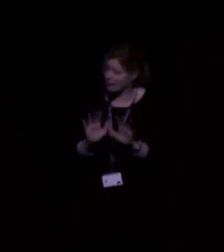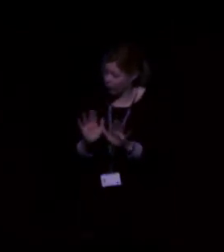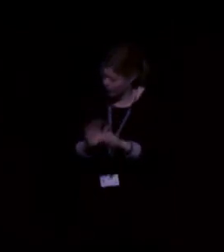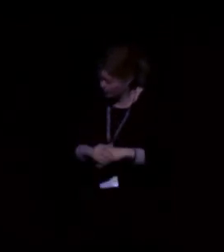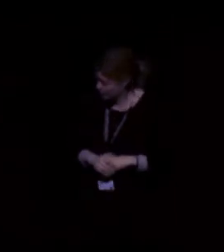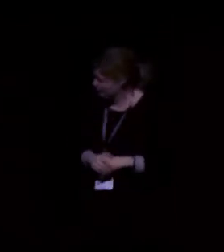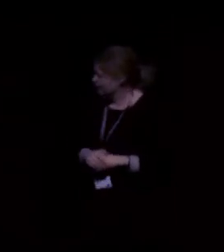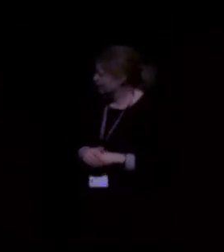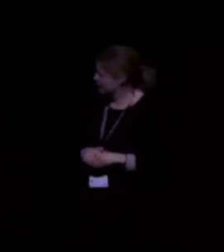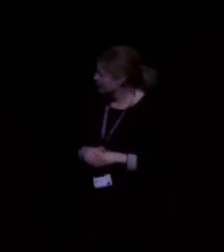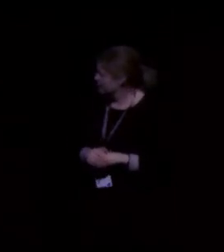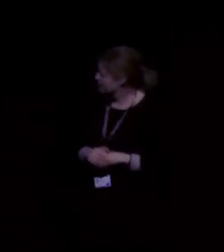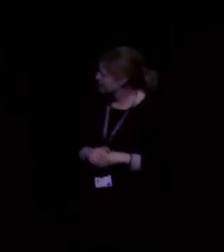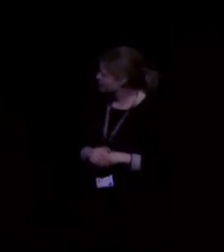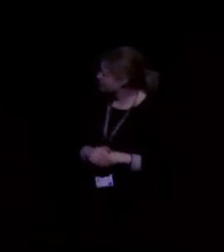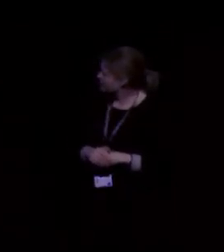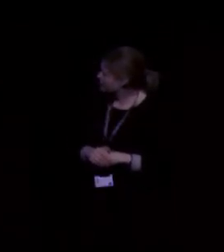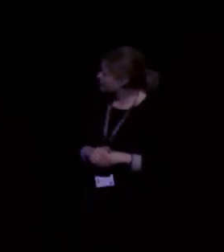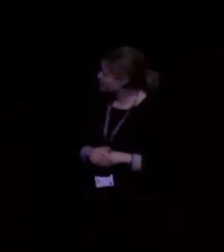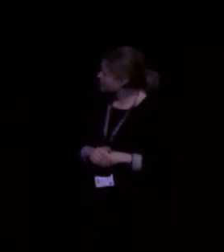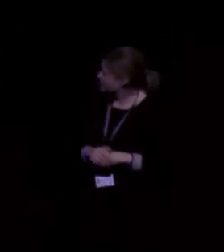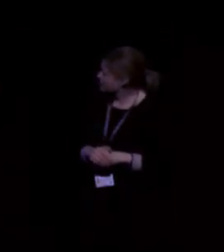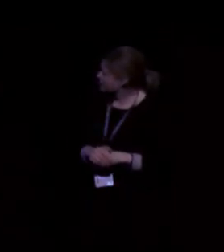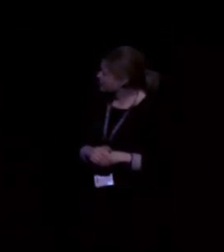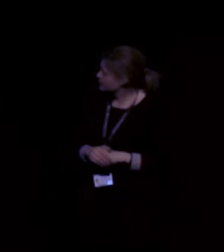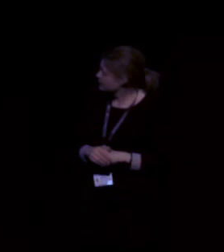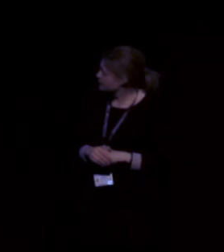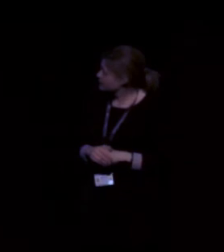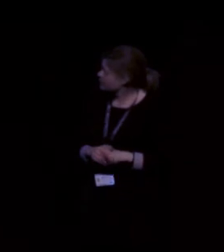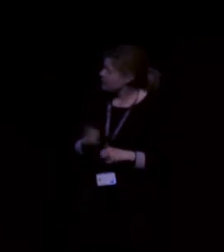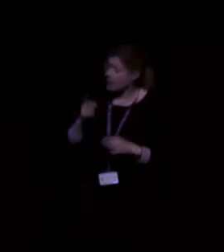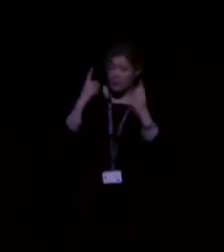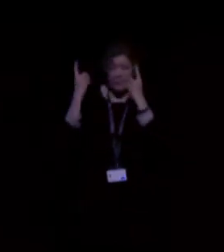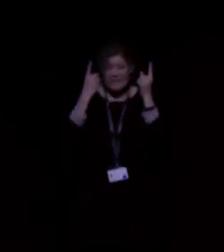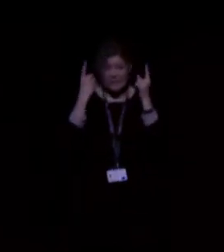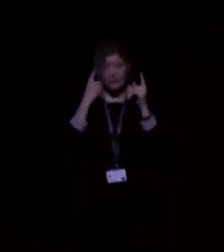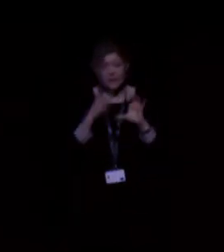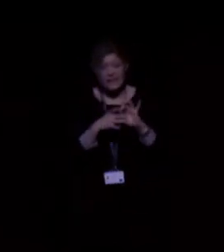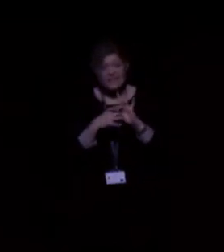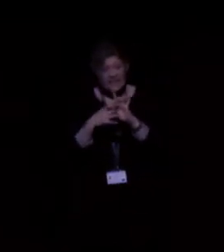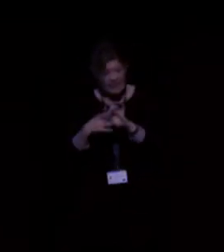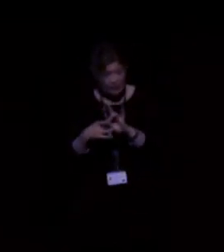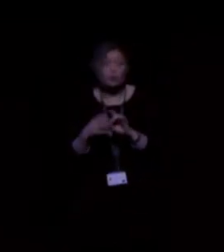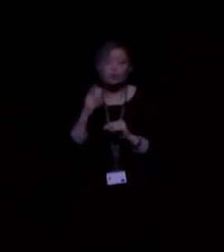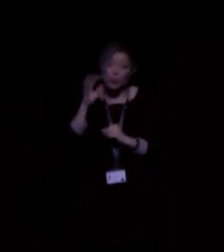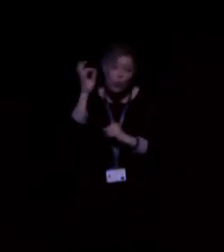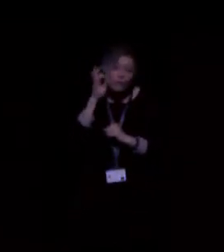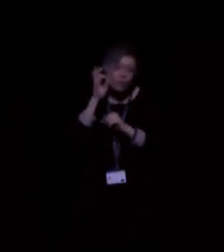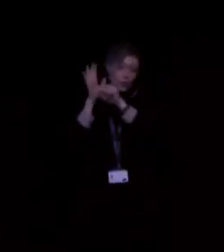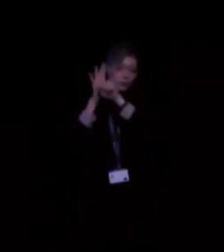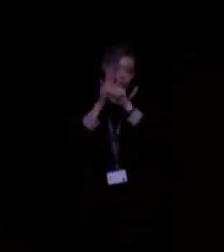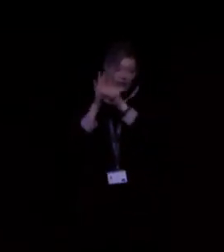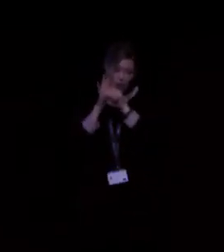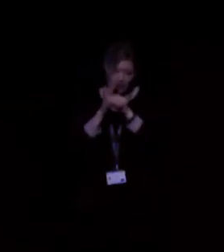It is a condition that is due to, or is very much thought to be due to, a problem with the regulation of the fluid pressure, or